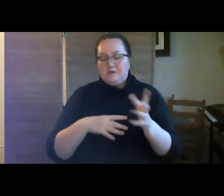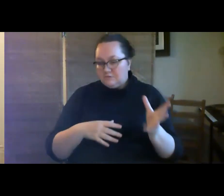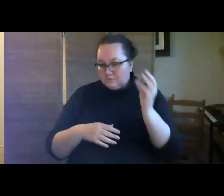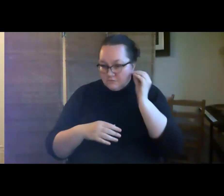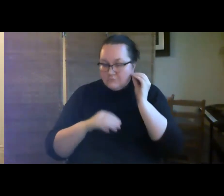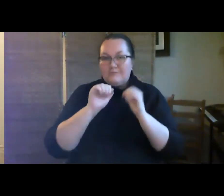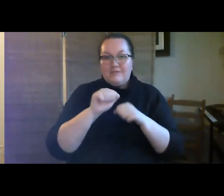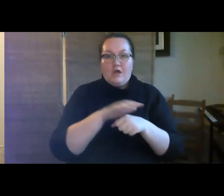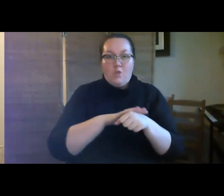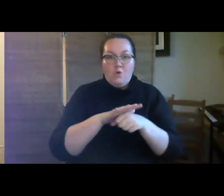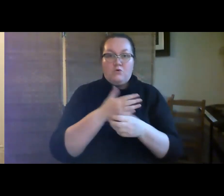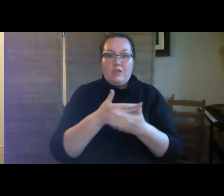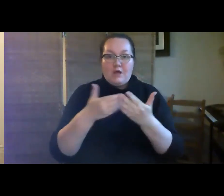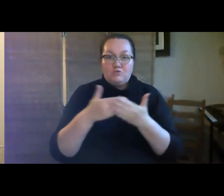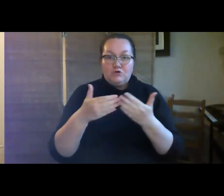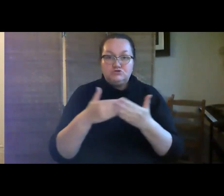supertitles.